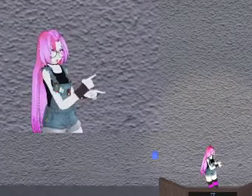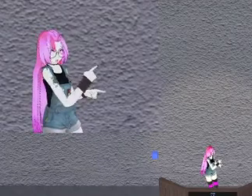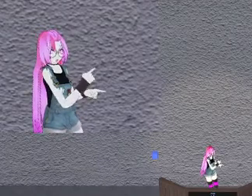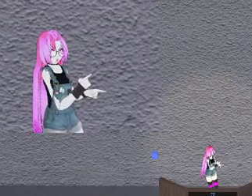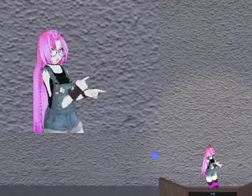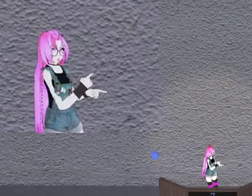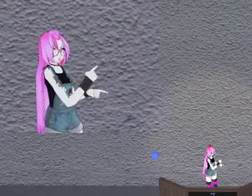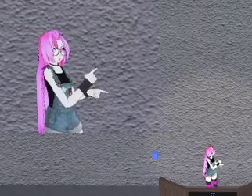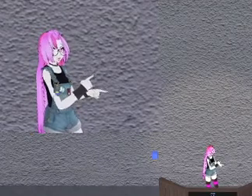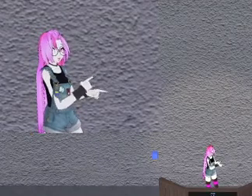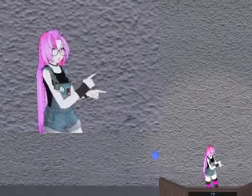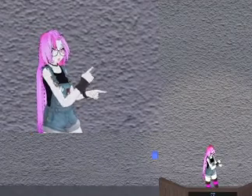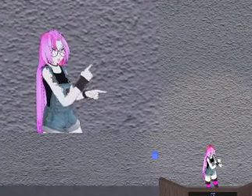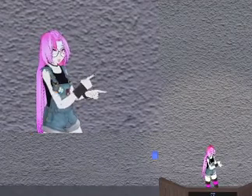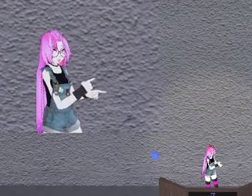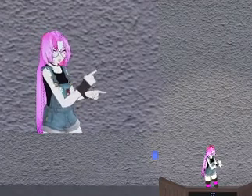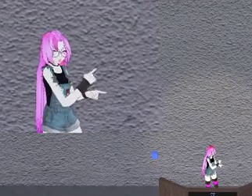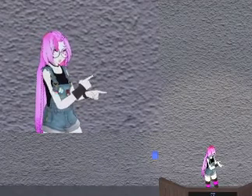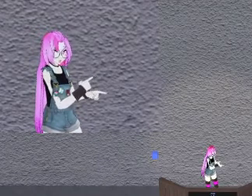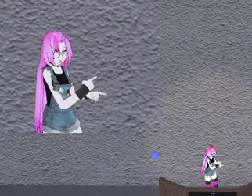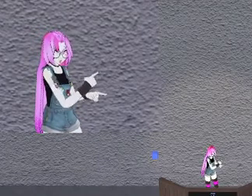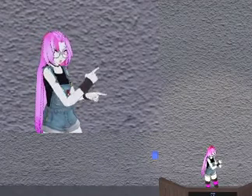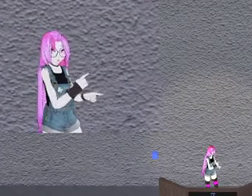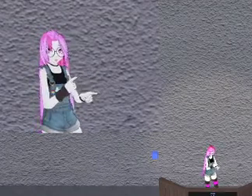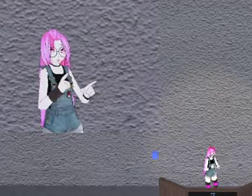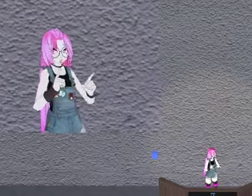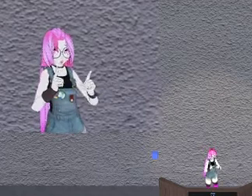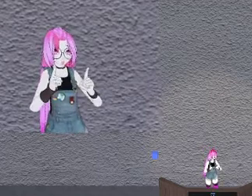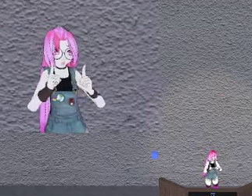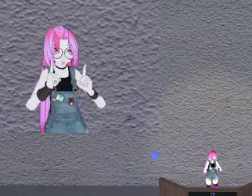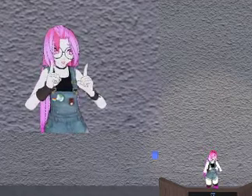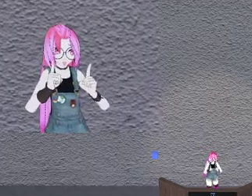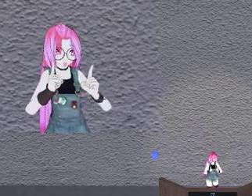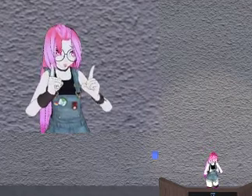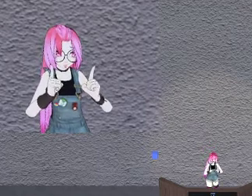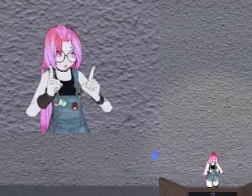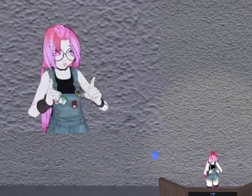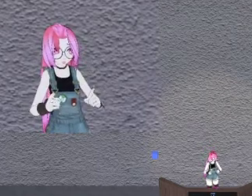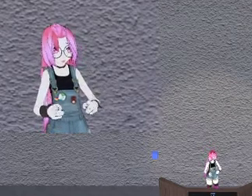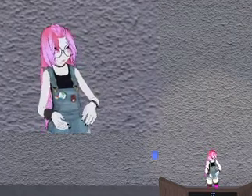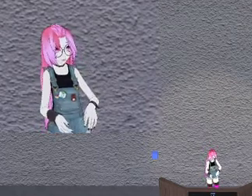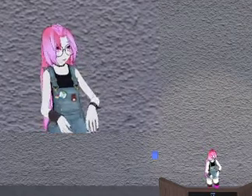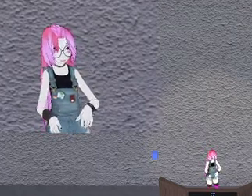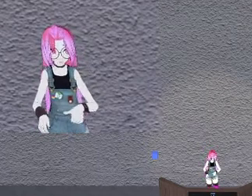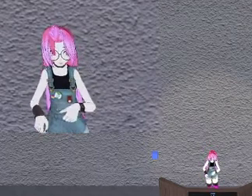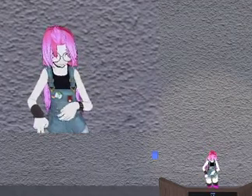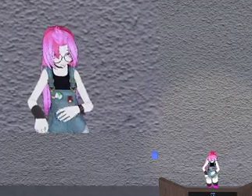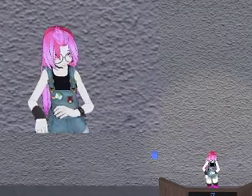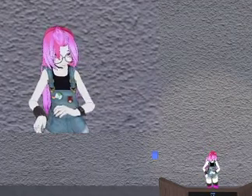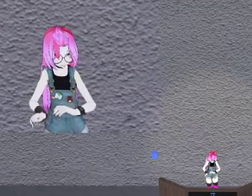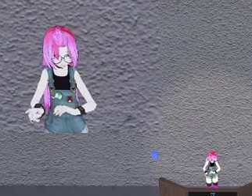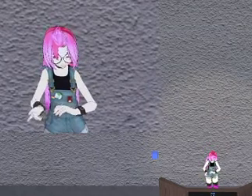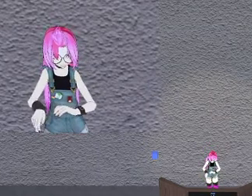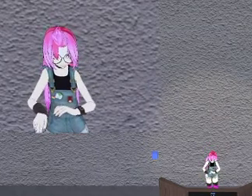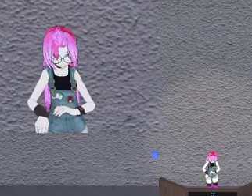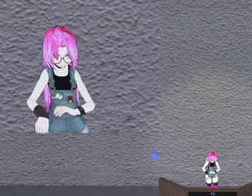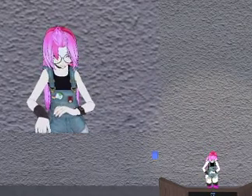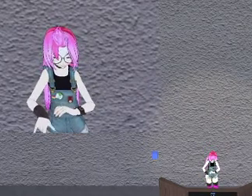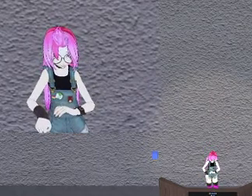And again, if you do have index, or if you're doing this sign in real life, your fingers are going to be slightly bent. Okay?